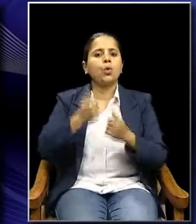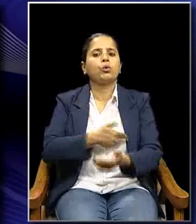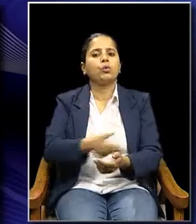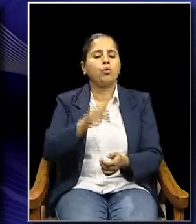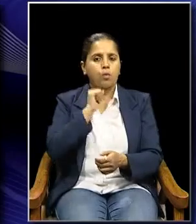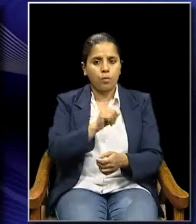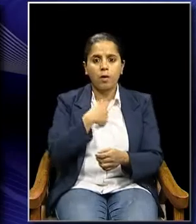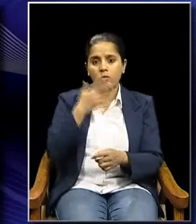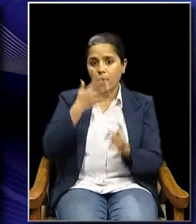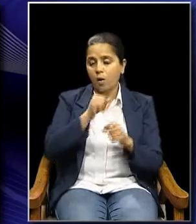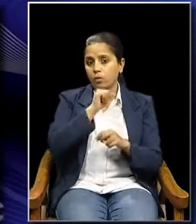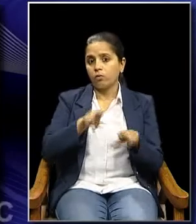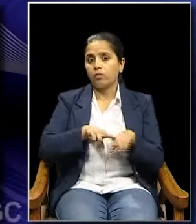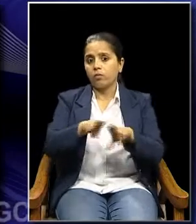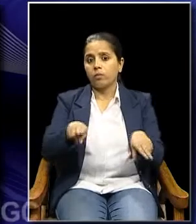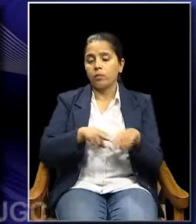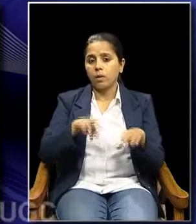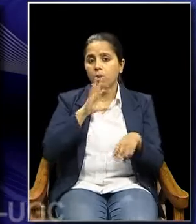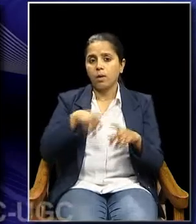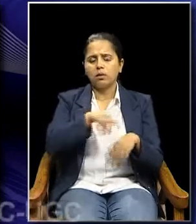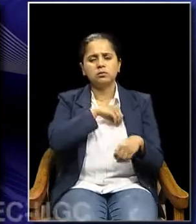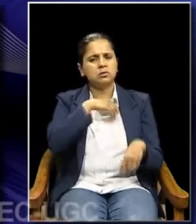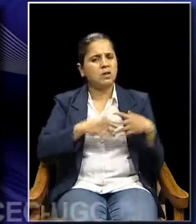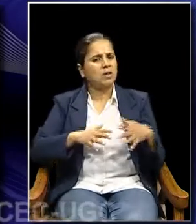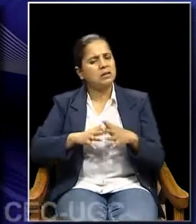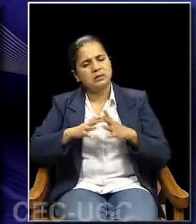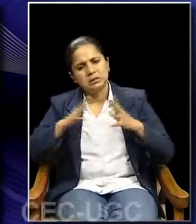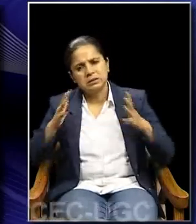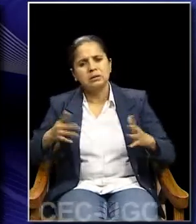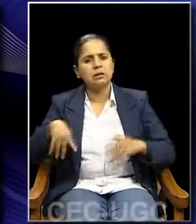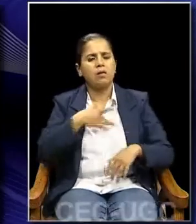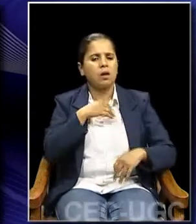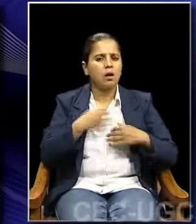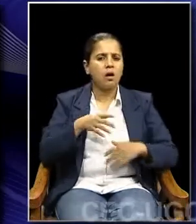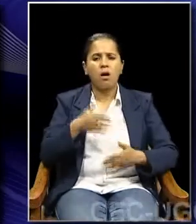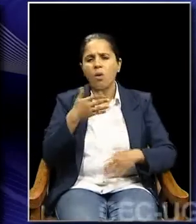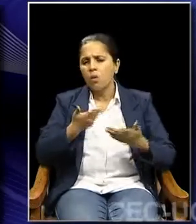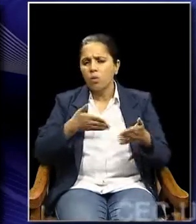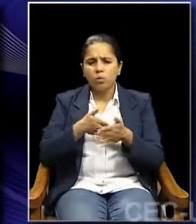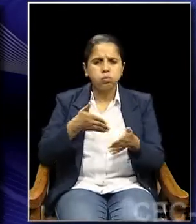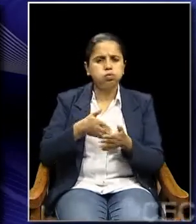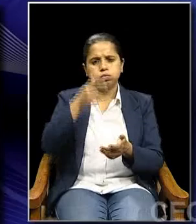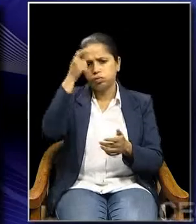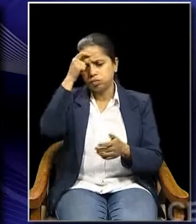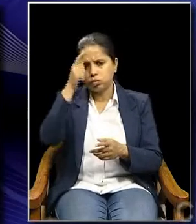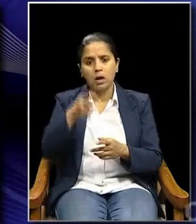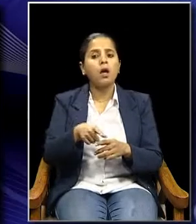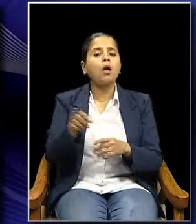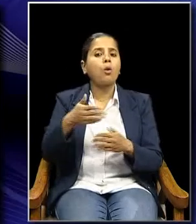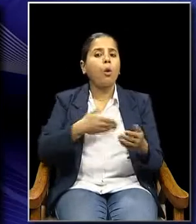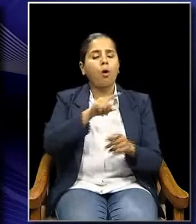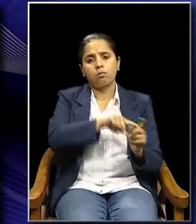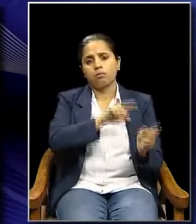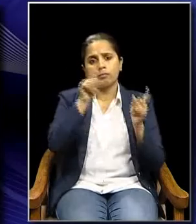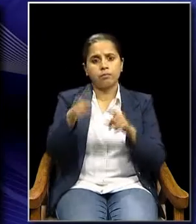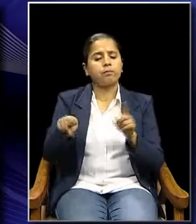that how his family was in a way suffering a lot, they had a lot of hardships, and even when he comes to Calcutta, he